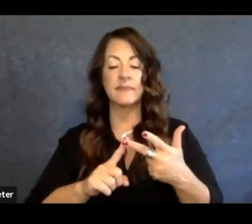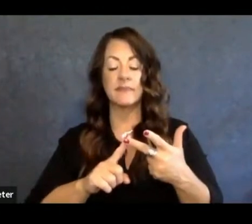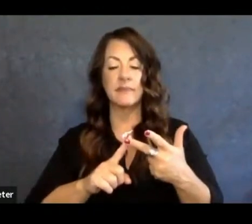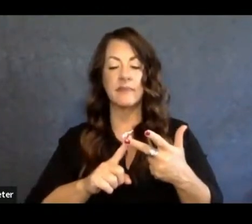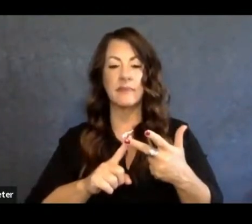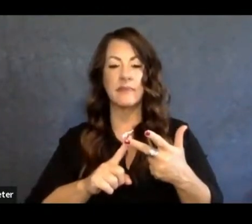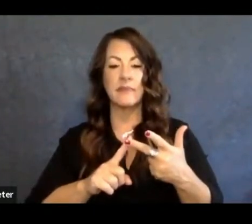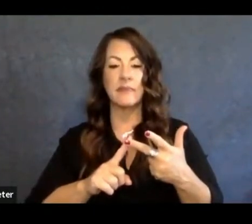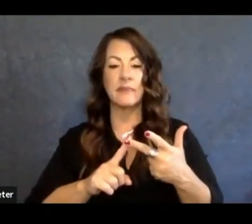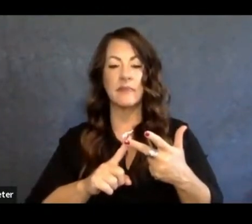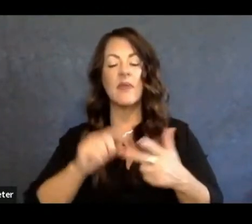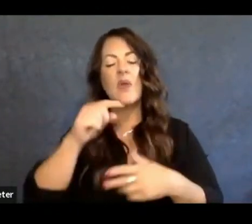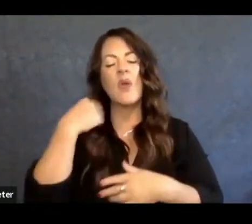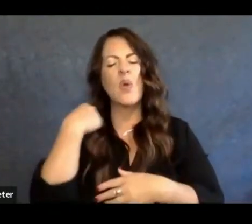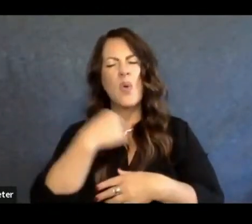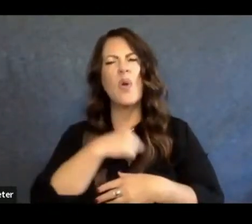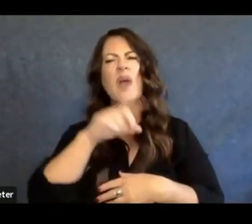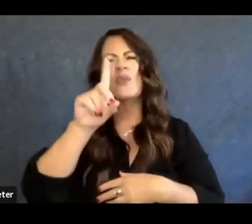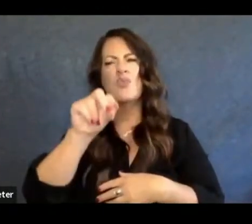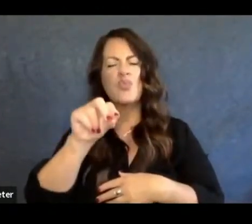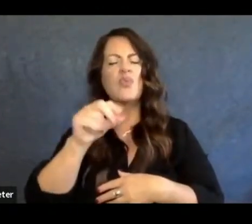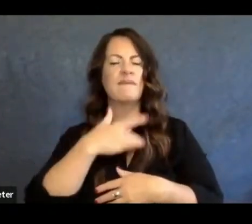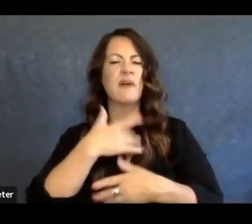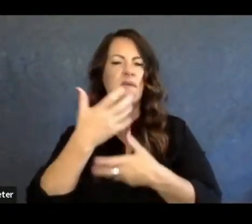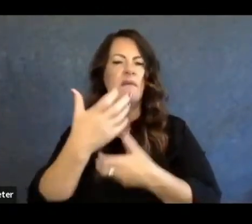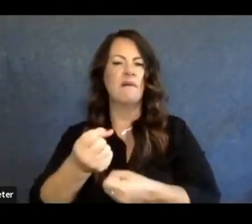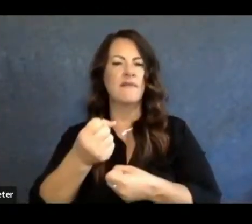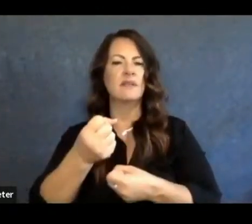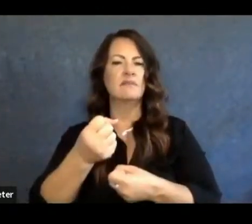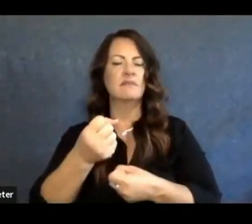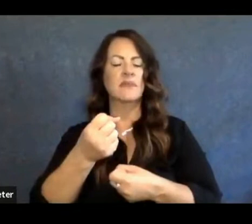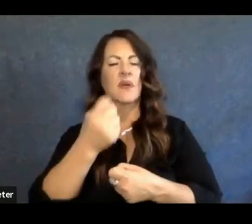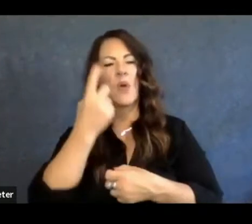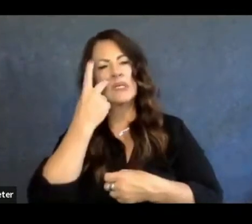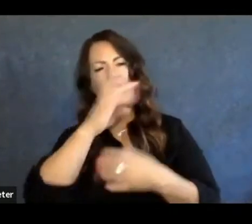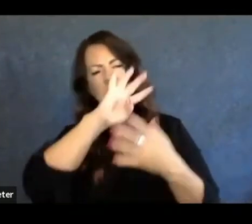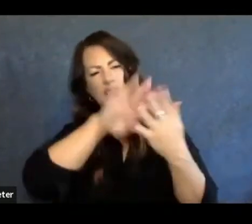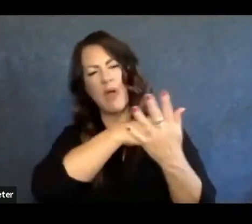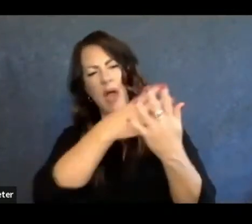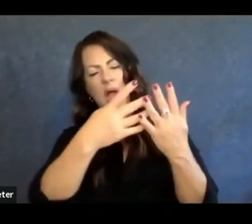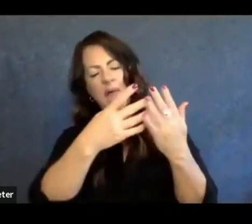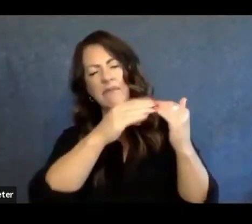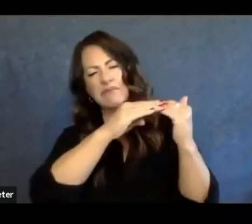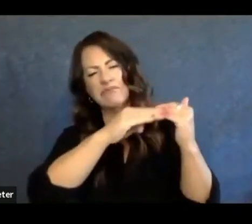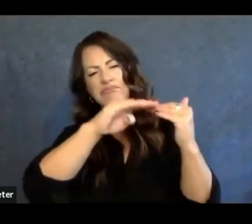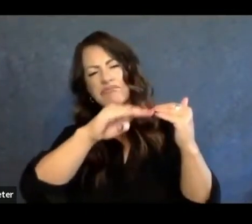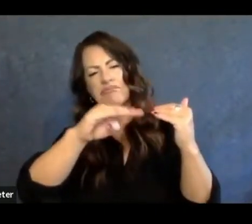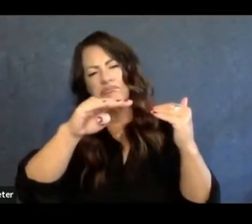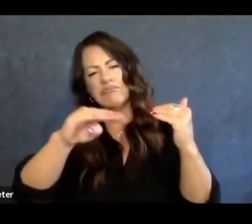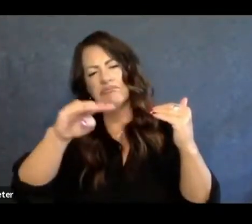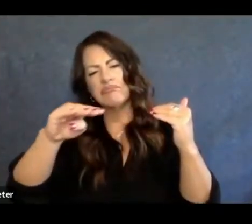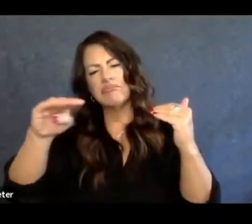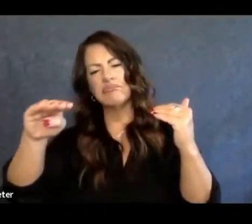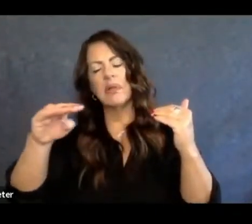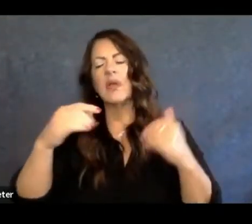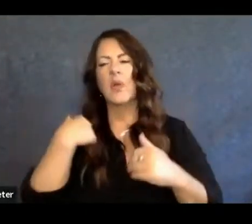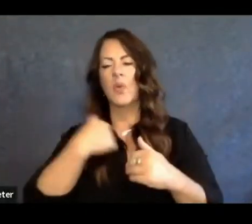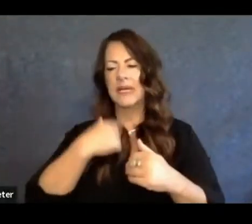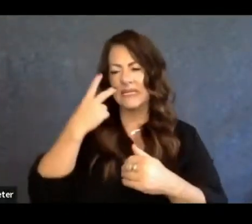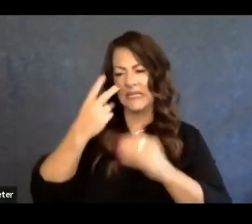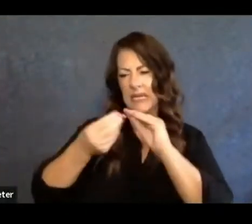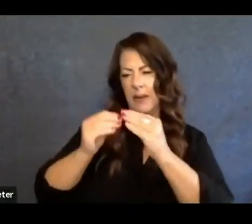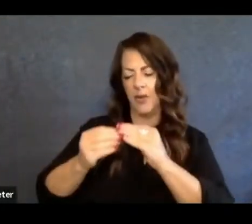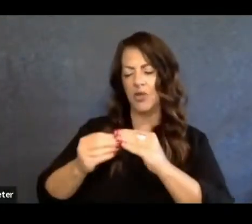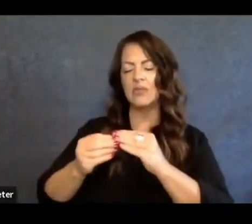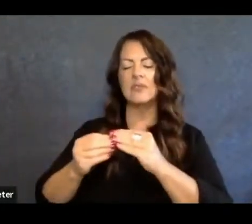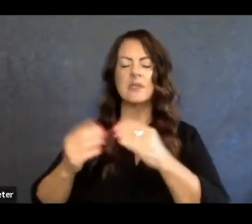question, we do feel confident in the trend. We've been looking at today's number, validating it, doing